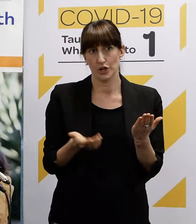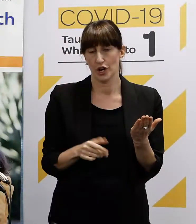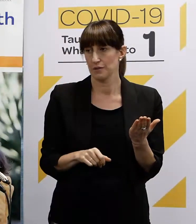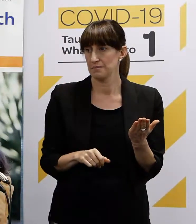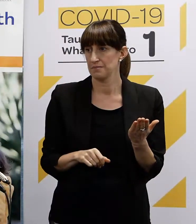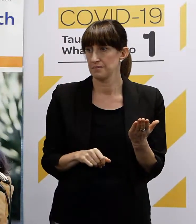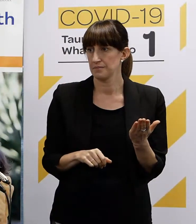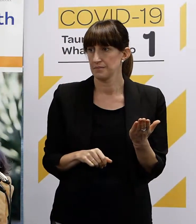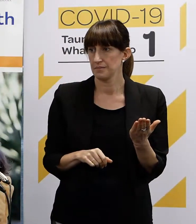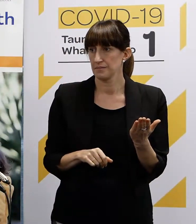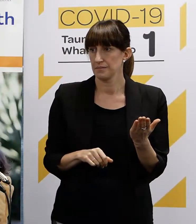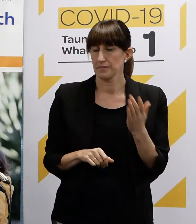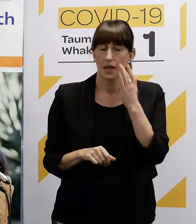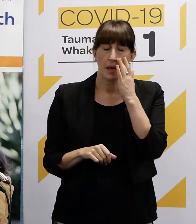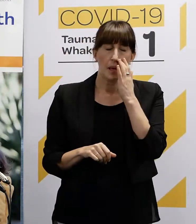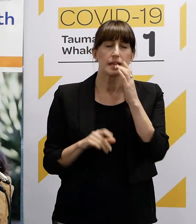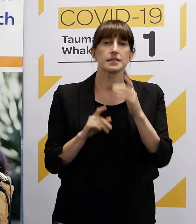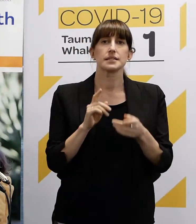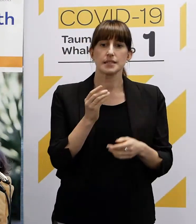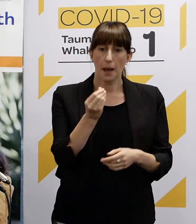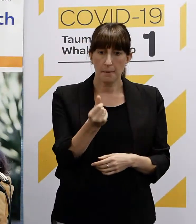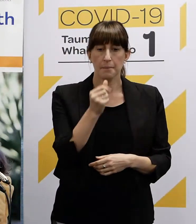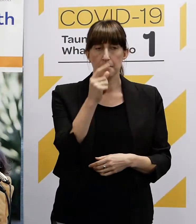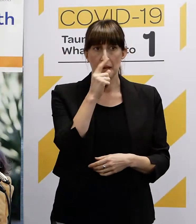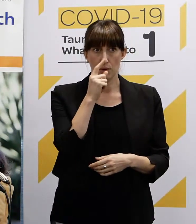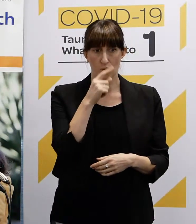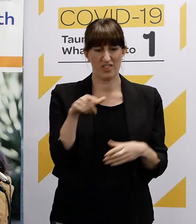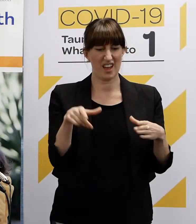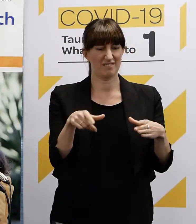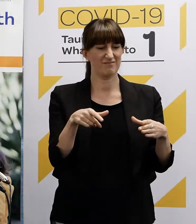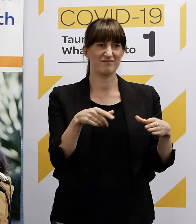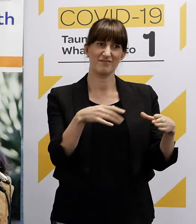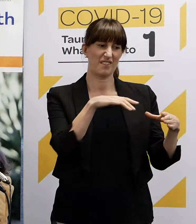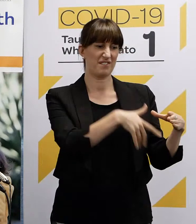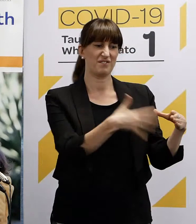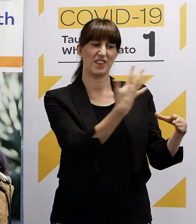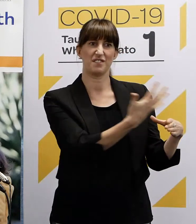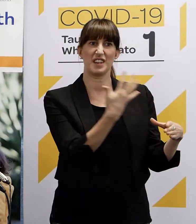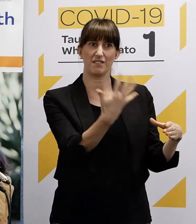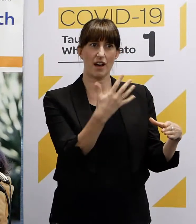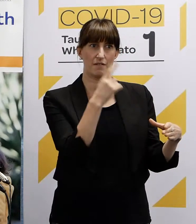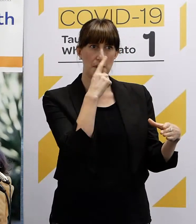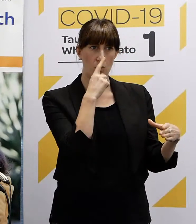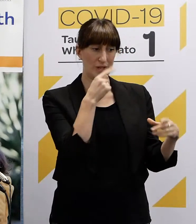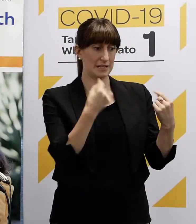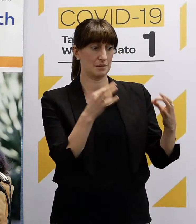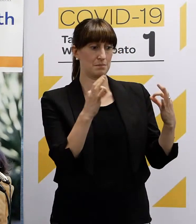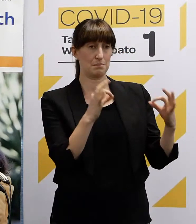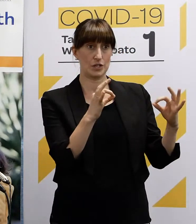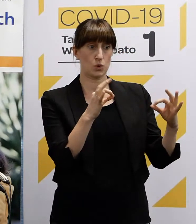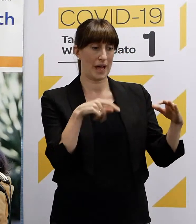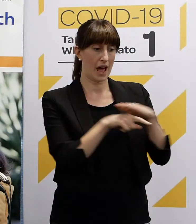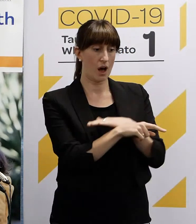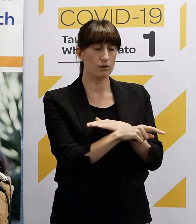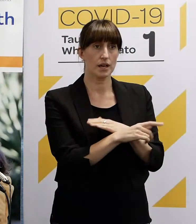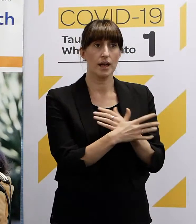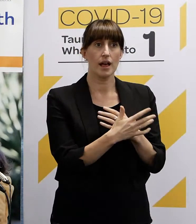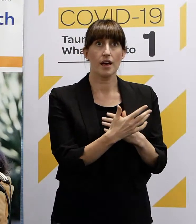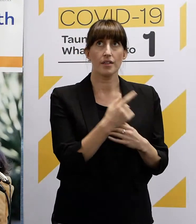some people. Yeah, there are also some people in the group, in the 55 that Kiriana spoke about, who believe they have had a